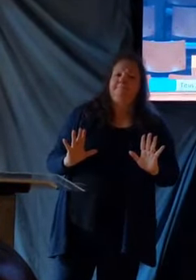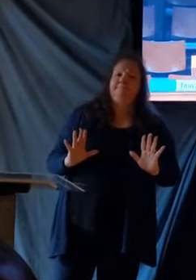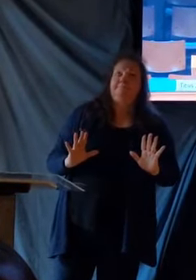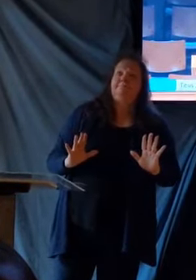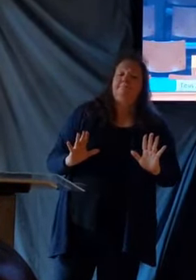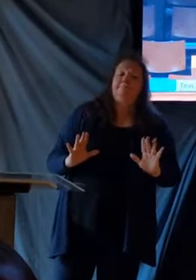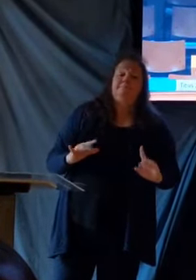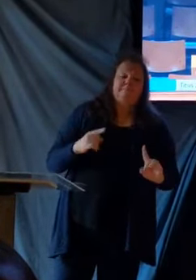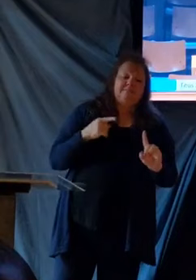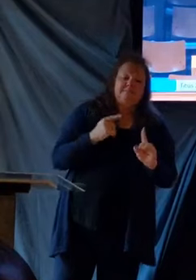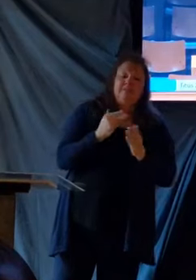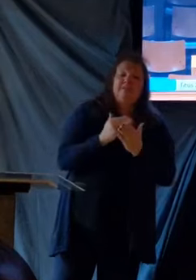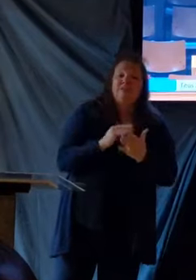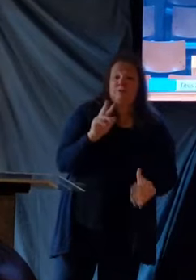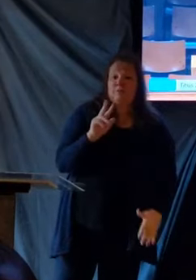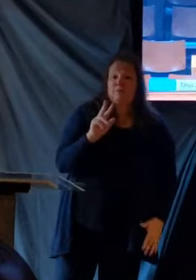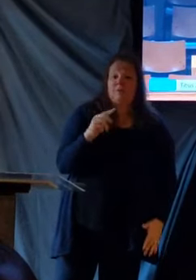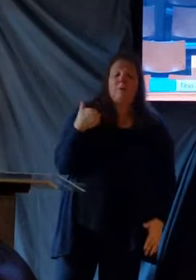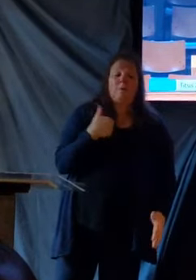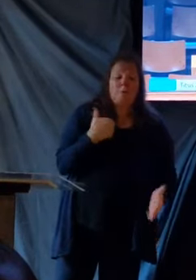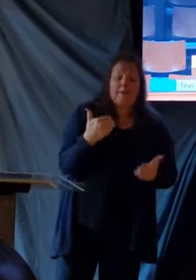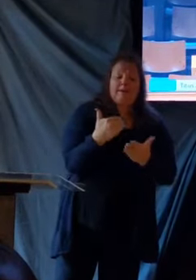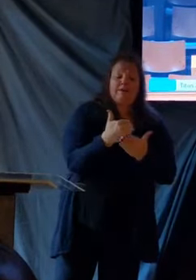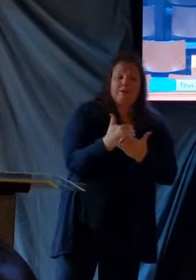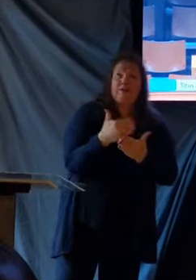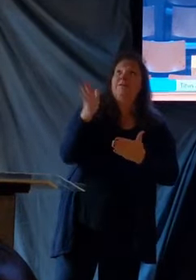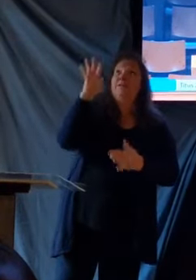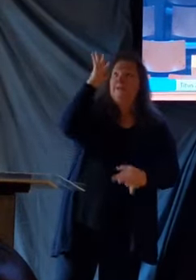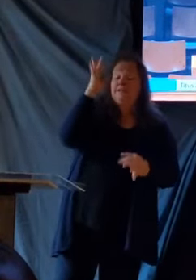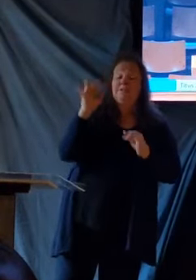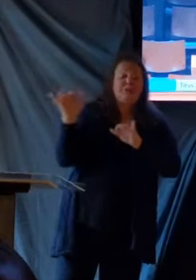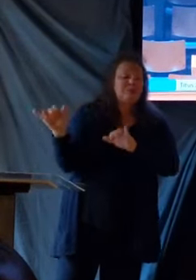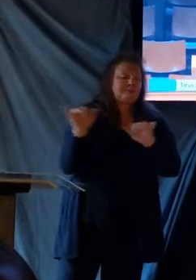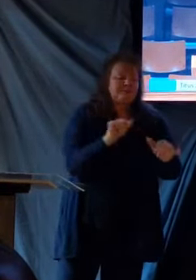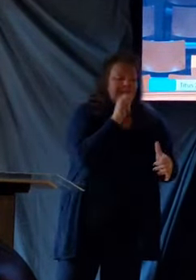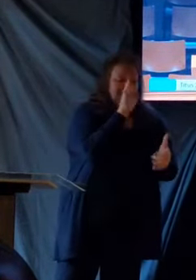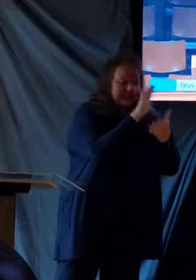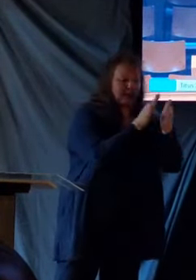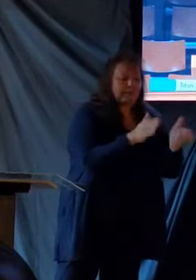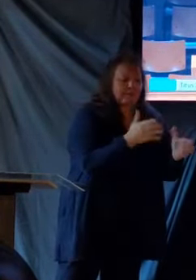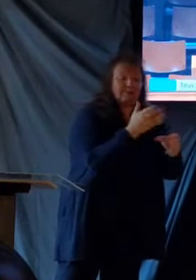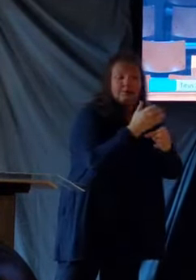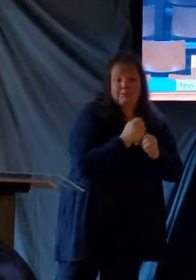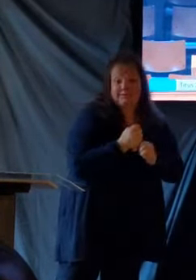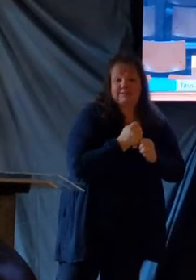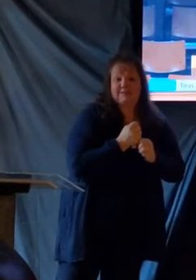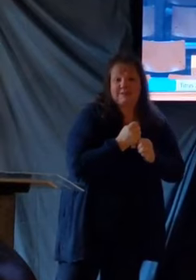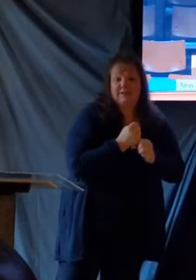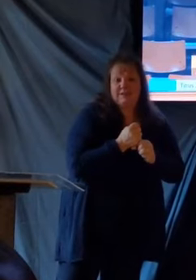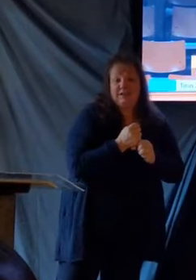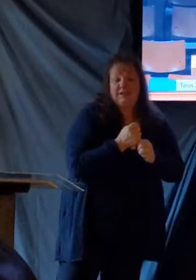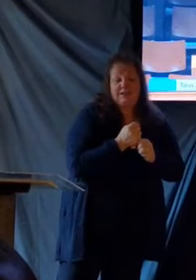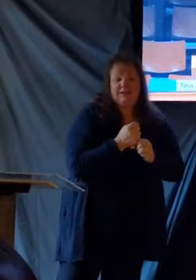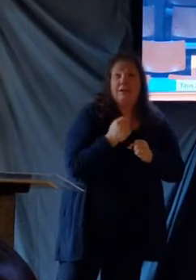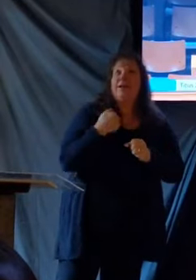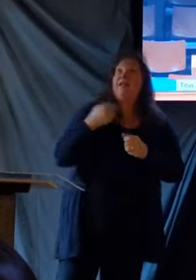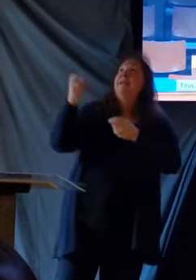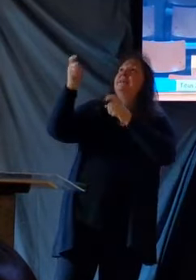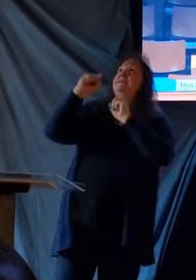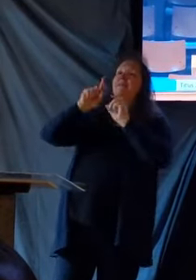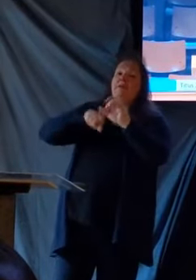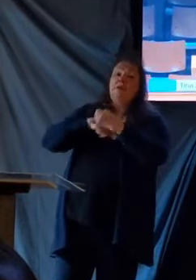He's going to come to that in chapter 3. We deserve the judgment that the unbeliever's getting. We are recipients of